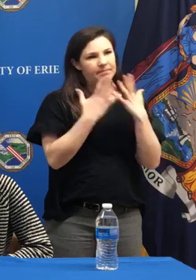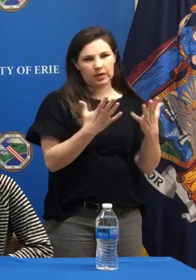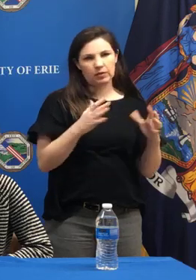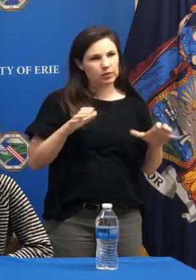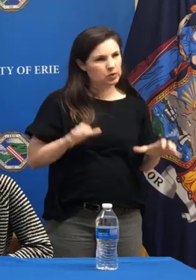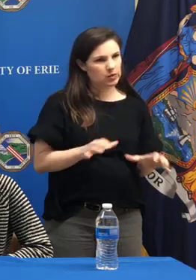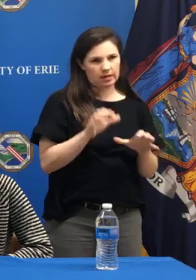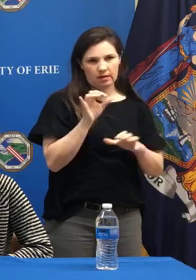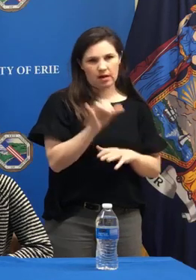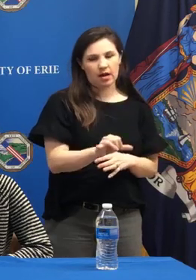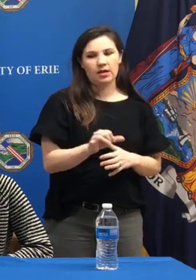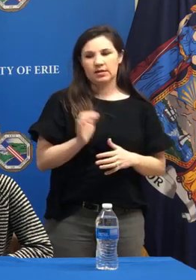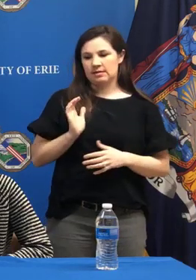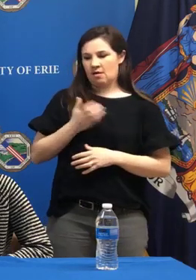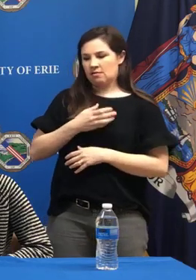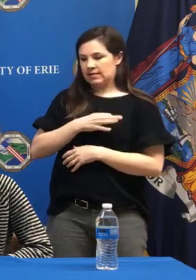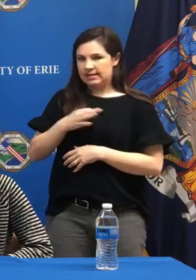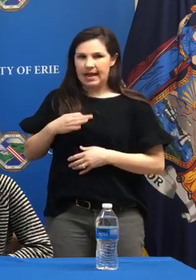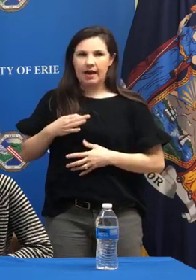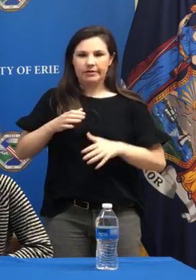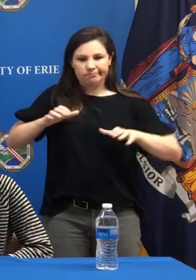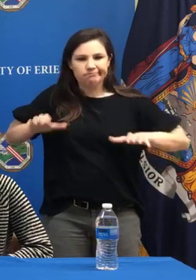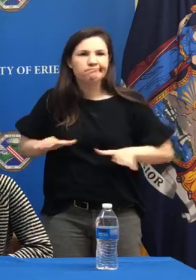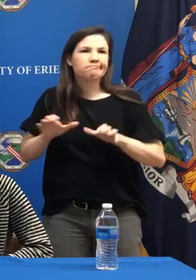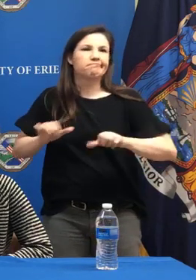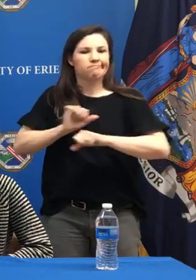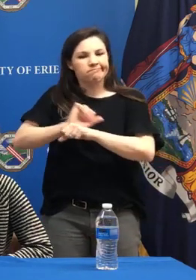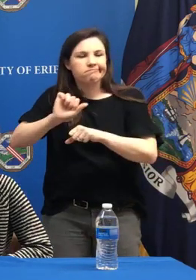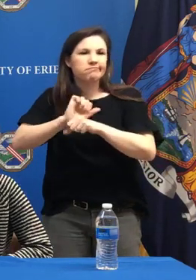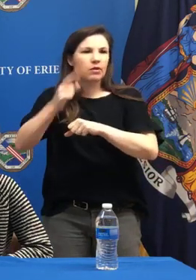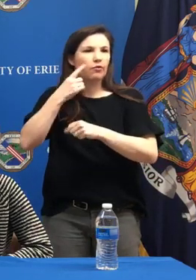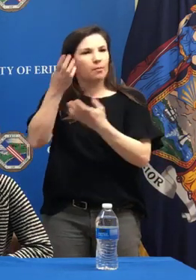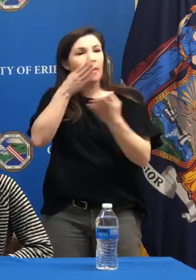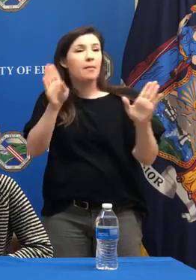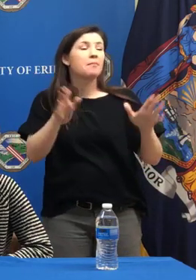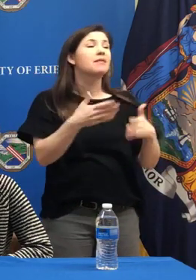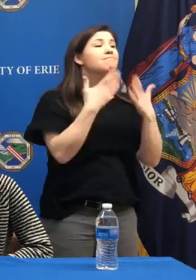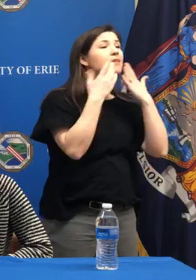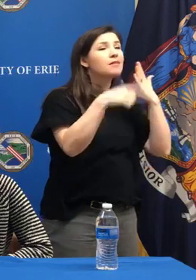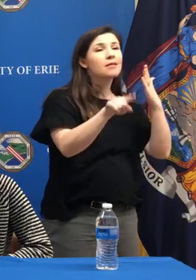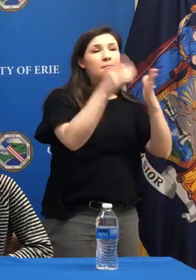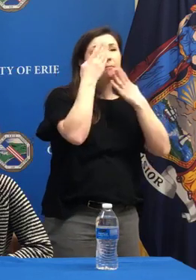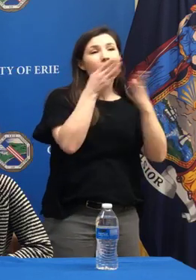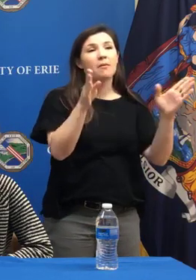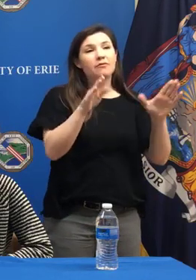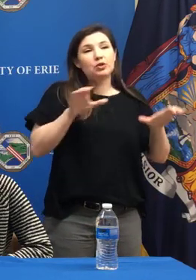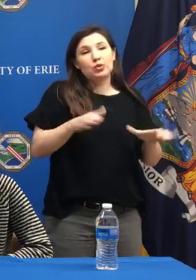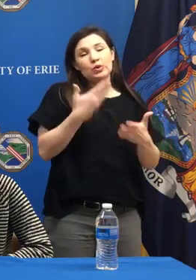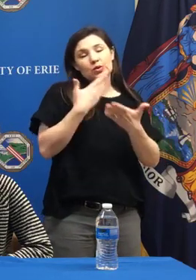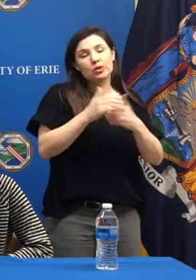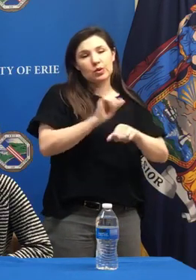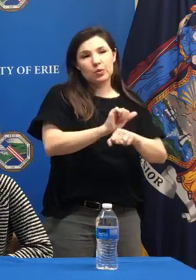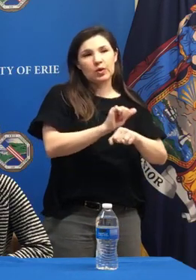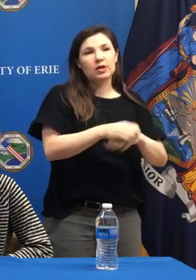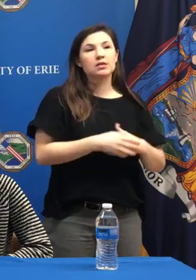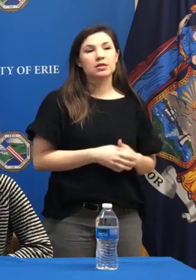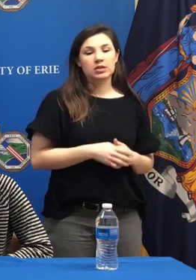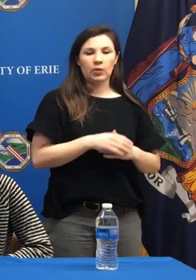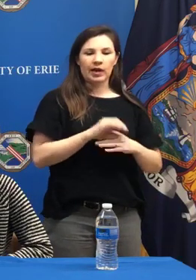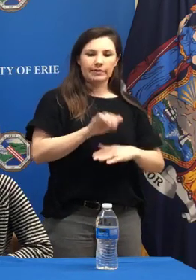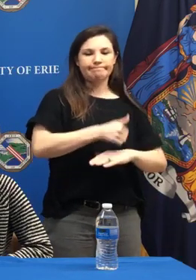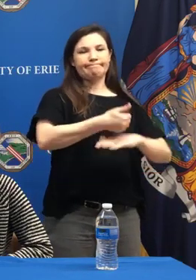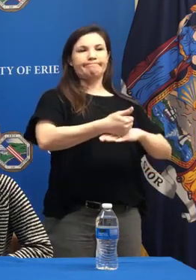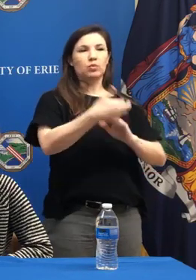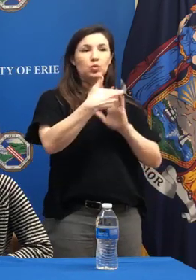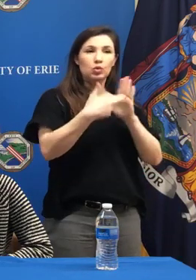working very hard on behalf of the public, but I also want to thank the public for the good work that you're doing. There are certain rules that are in place to